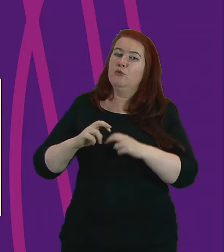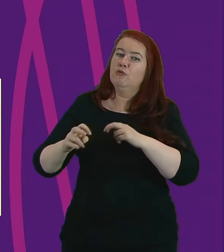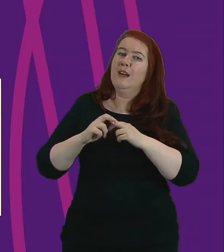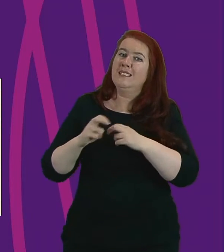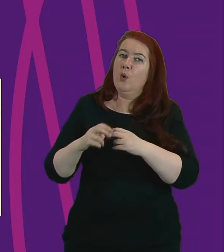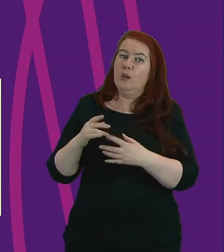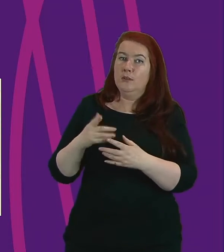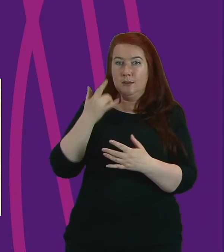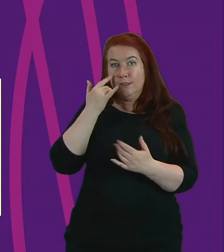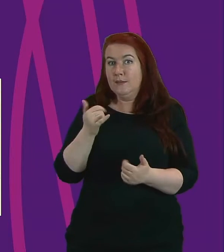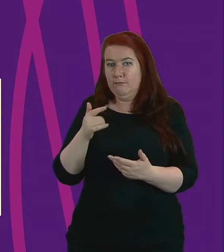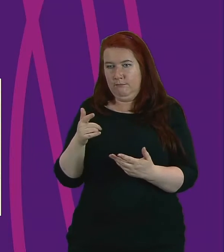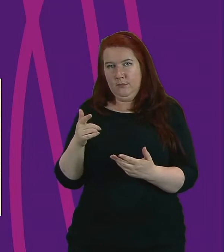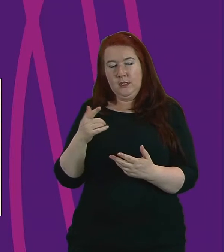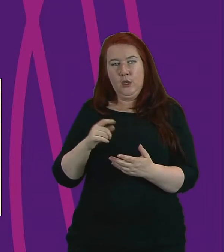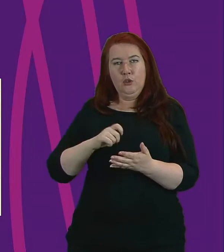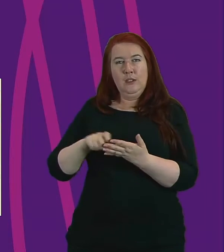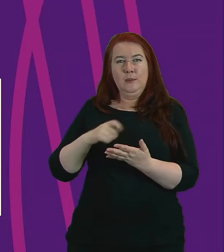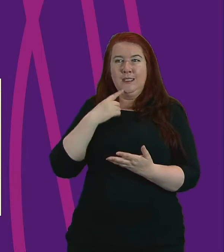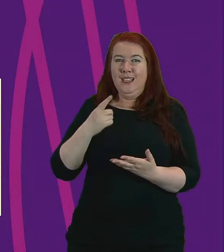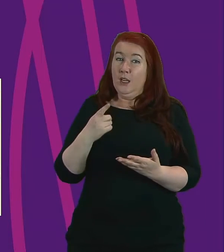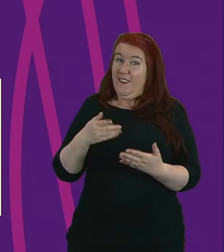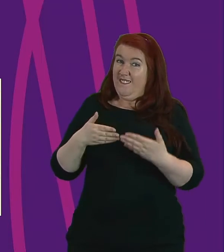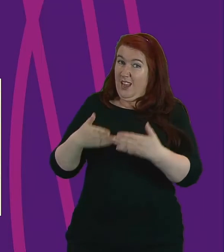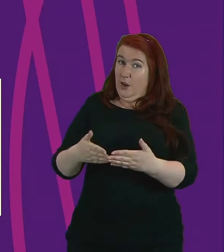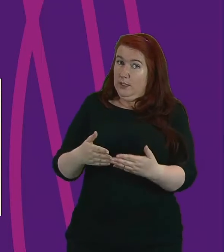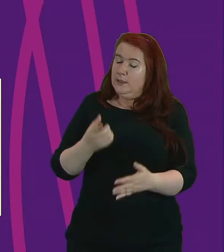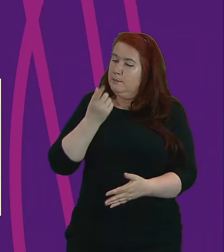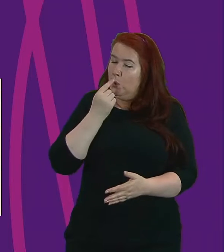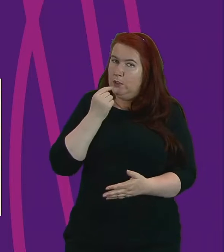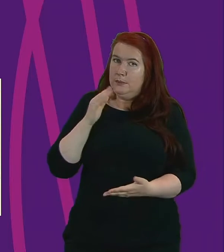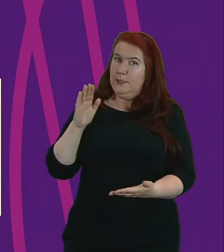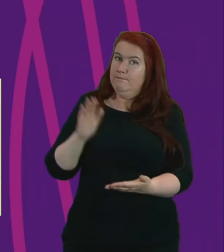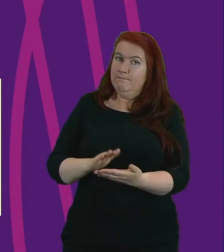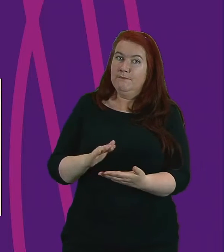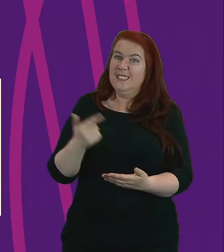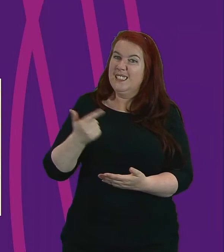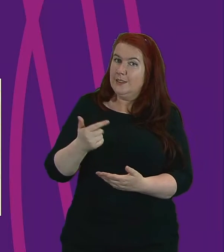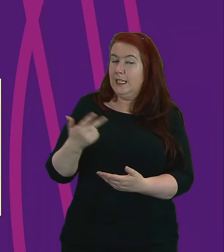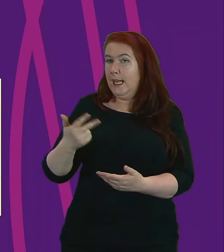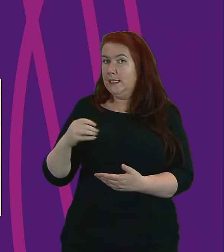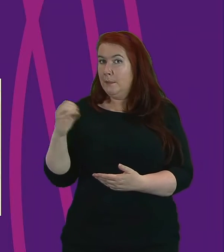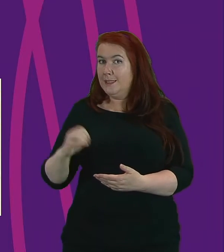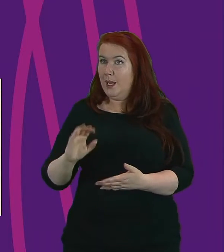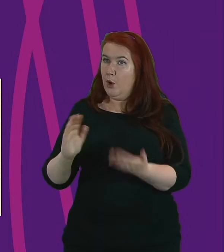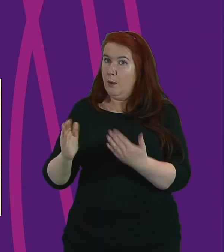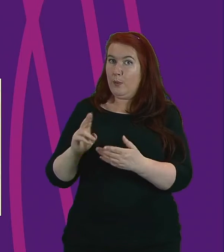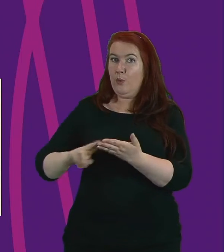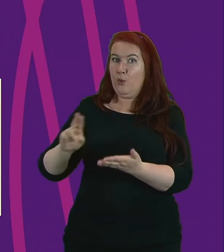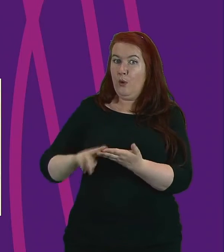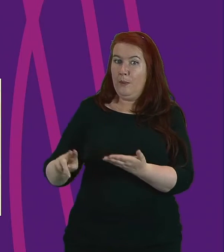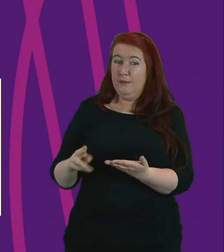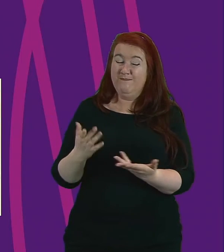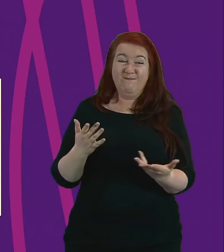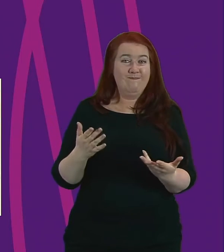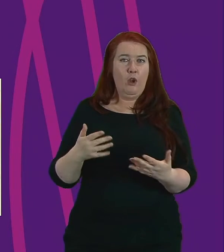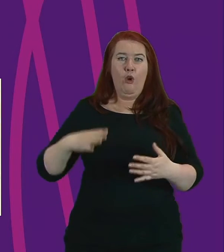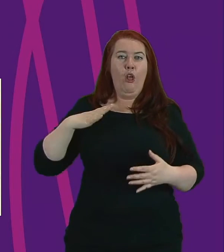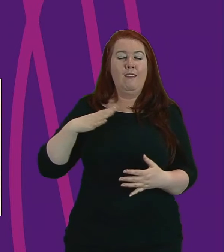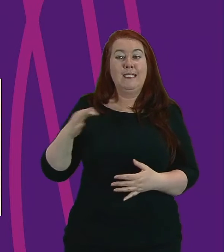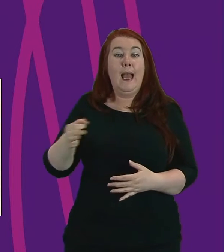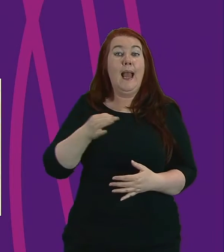ferry capacity could be limited to a shockingly low 17 or 18%. Already, island hotels are at a competitive disadvantage,